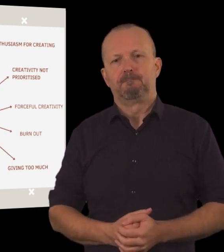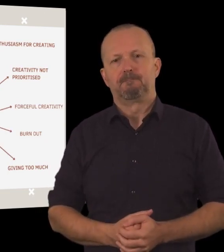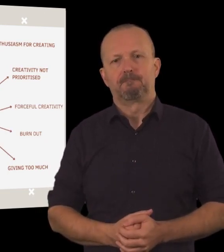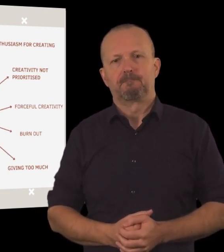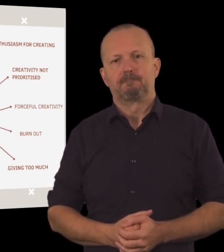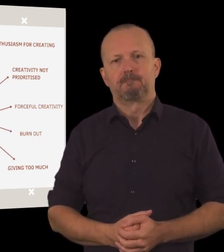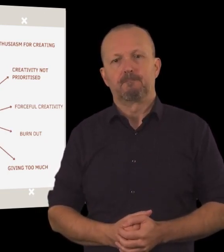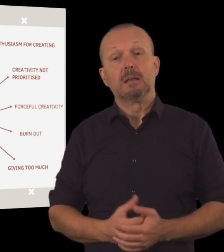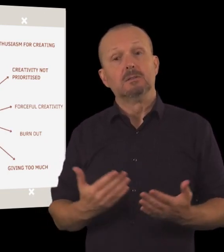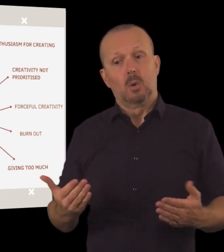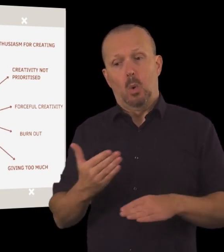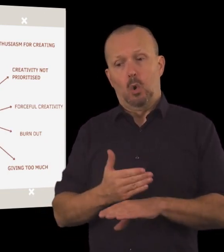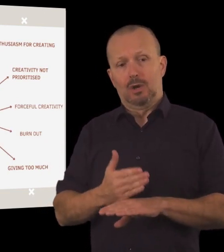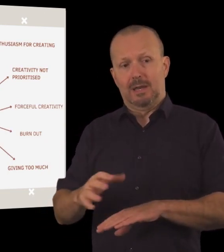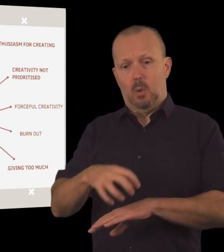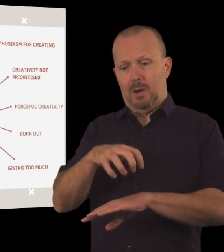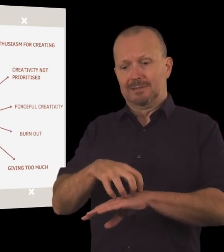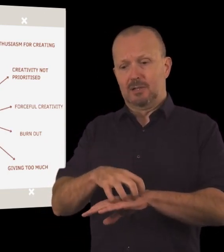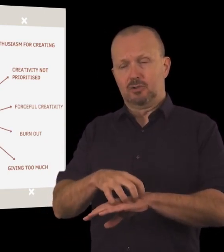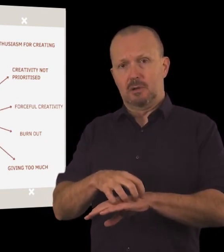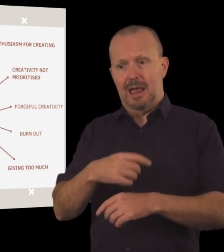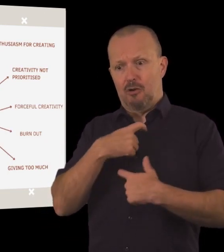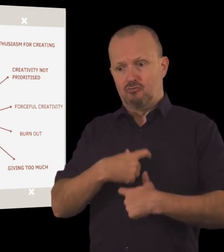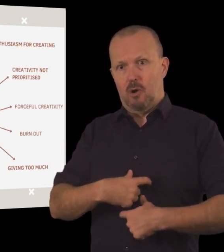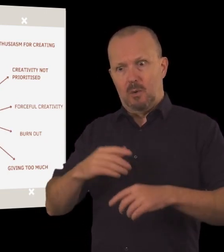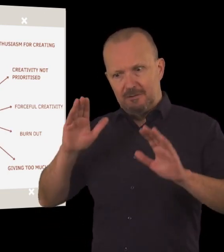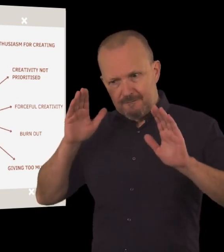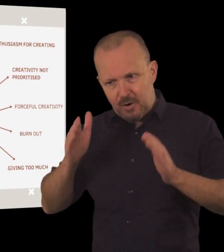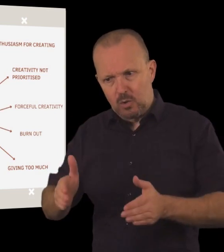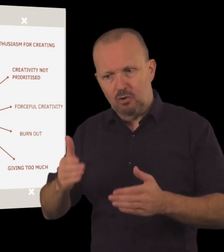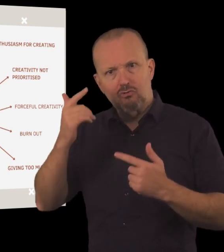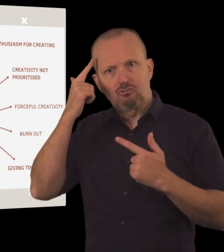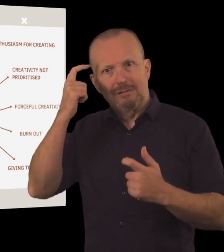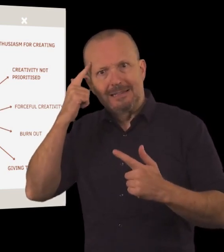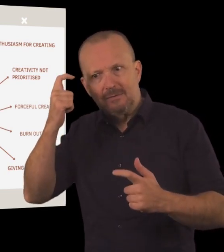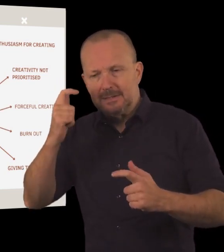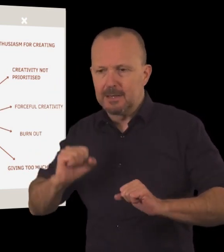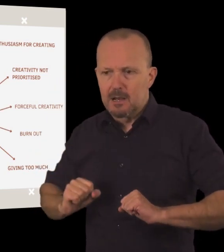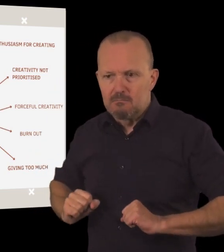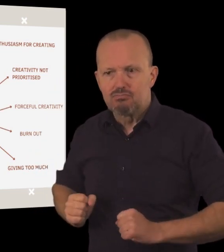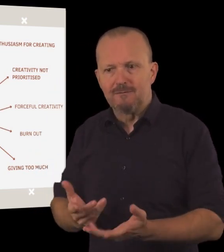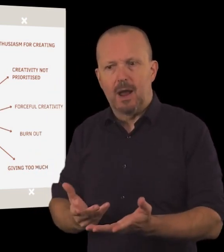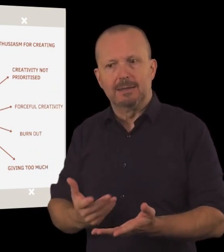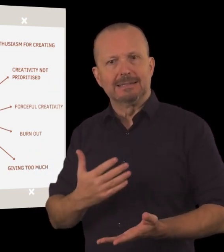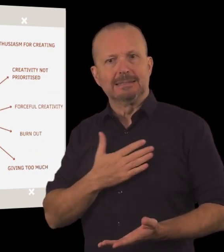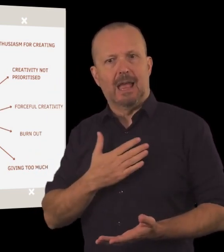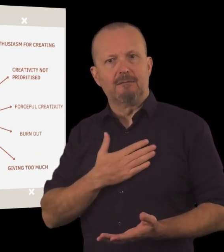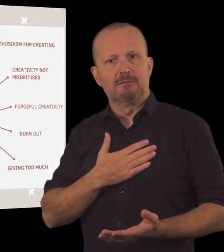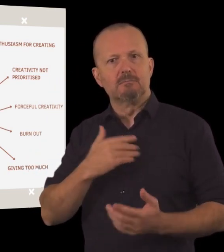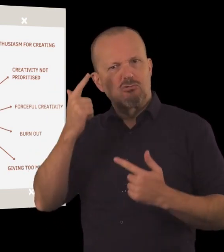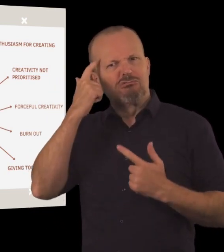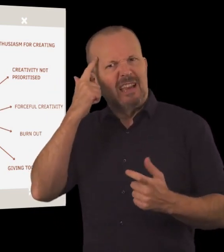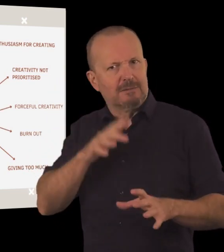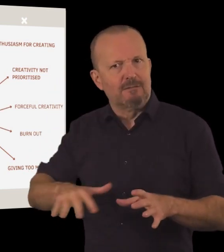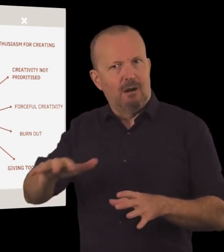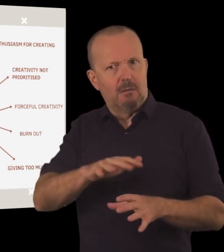So working in an organisation where our role is focused on creativity and providing a safe, creative